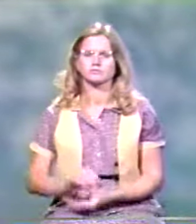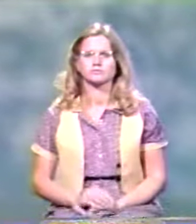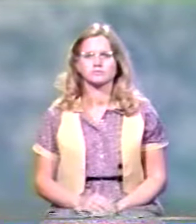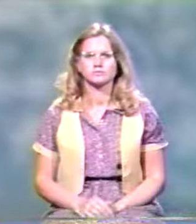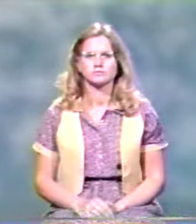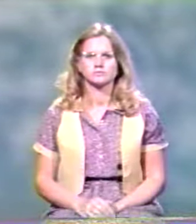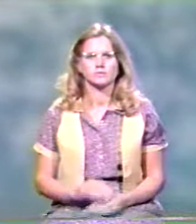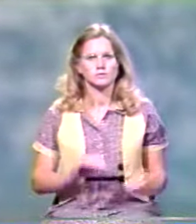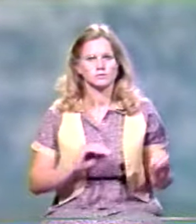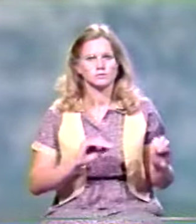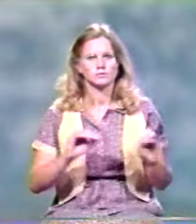Move.